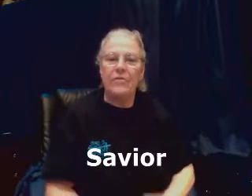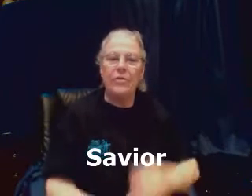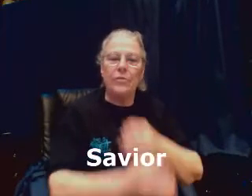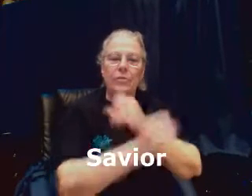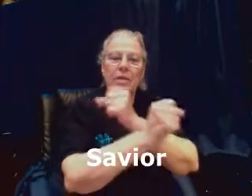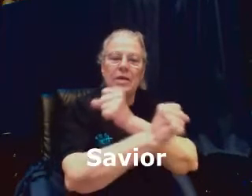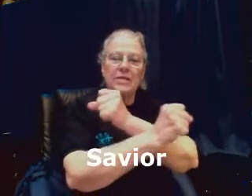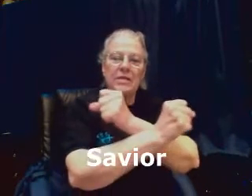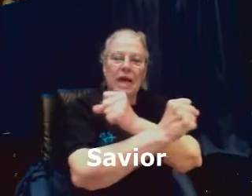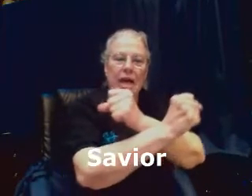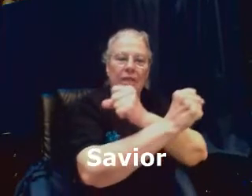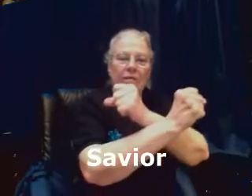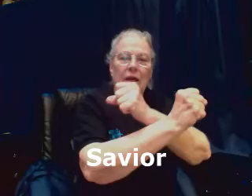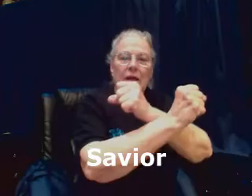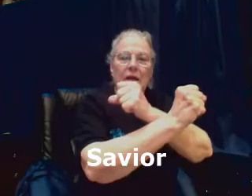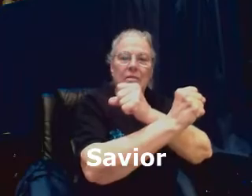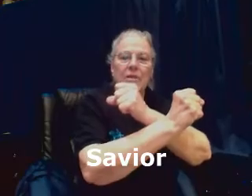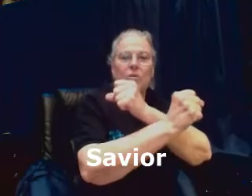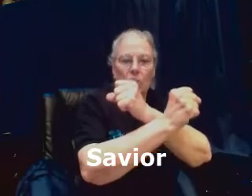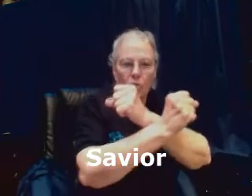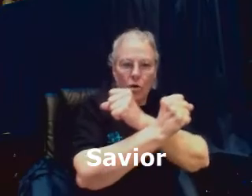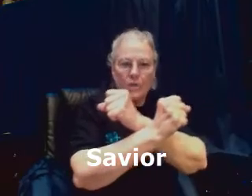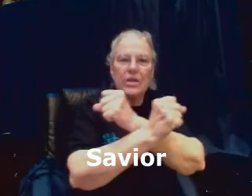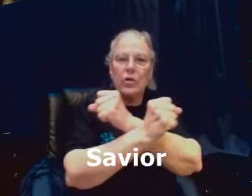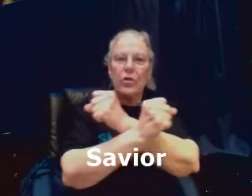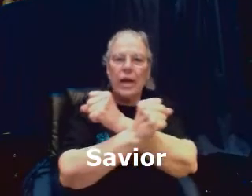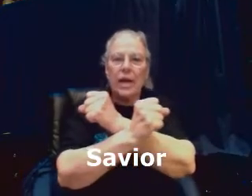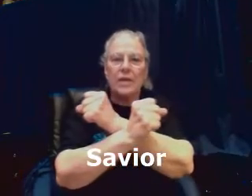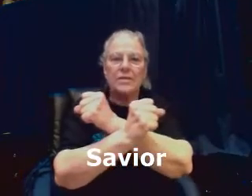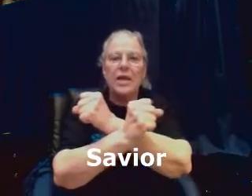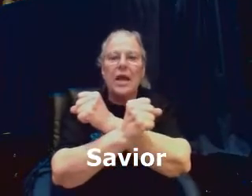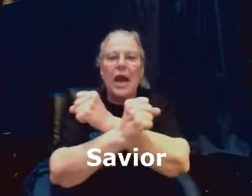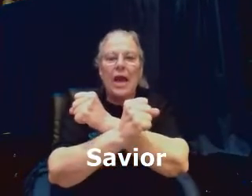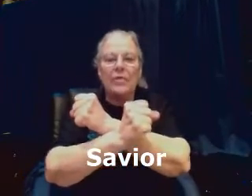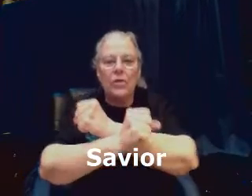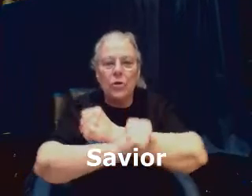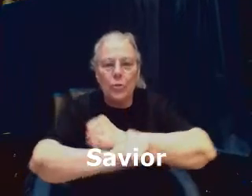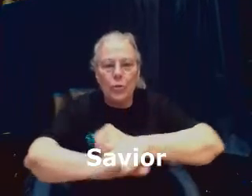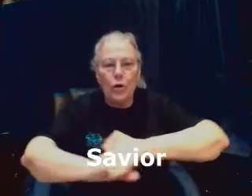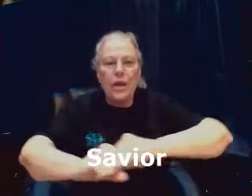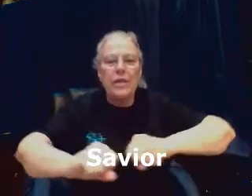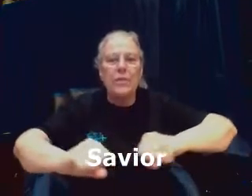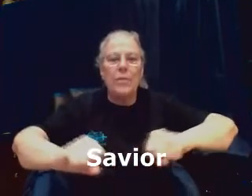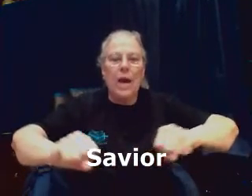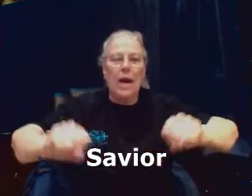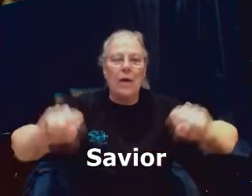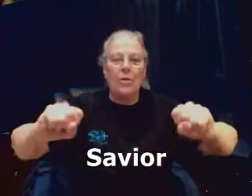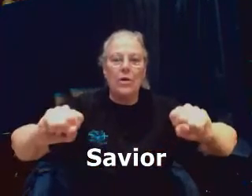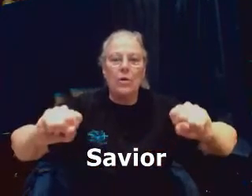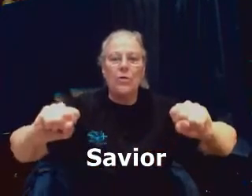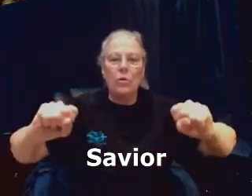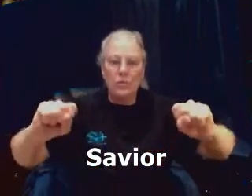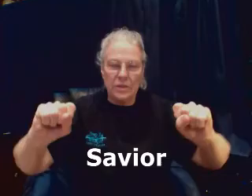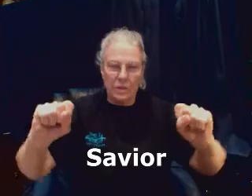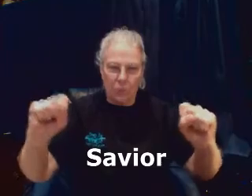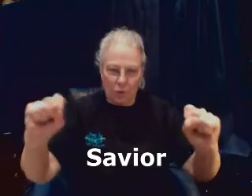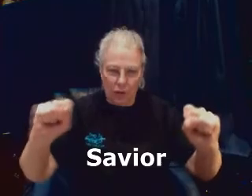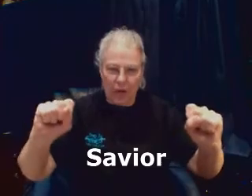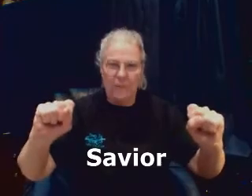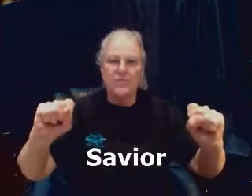Savior, save, is you're crossing your hands, and then you're bringing them out. Notice that both hands are in